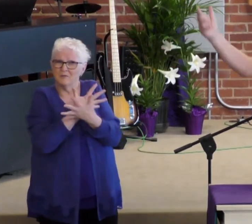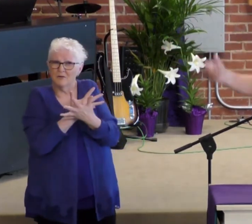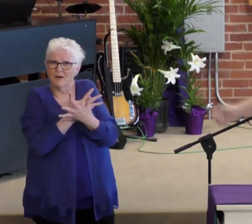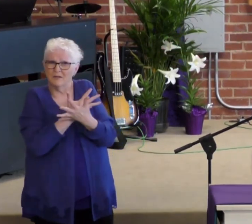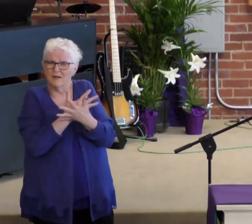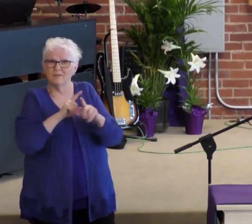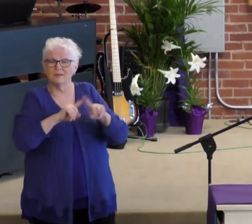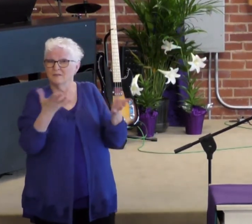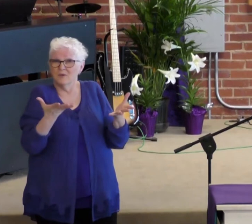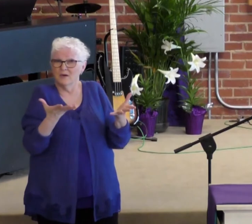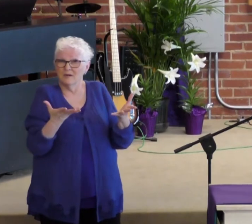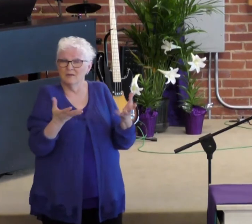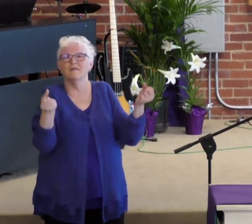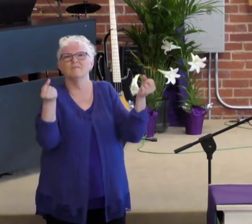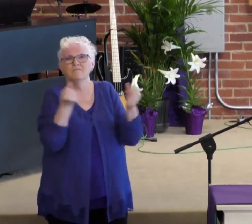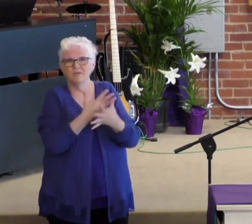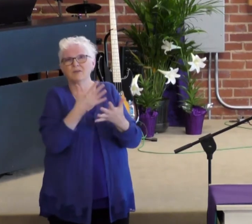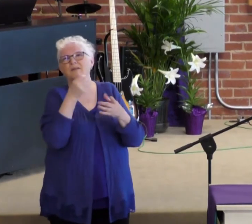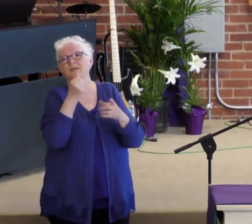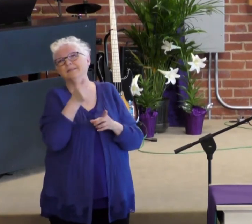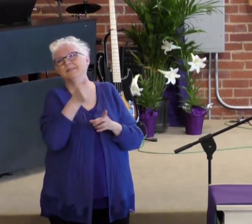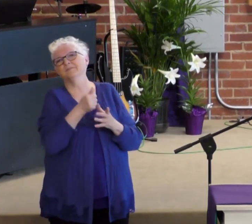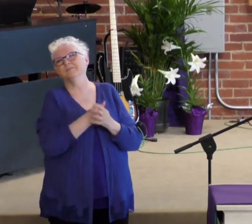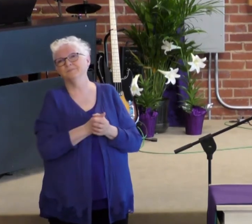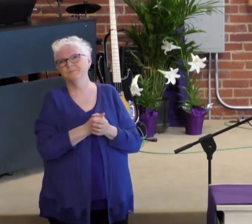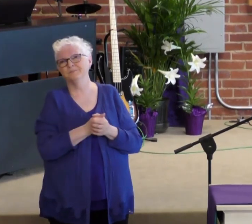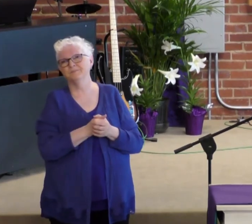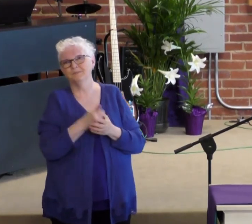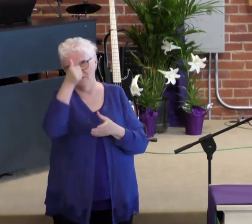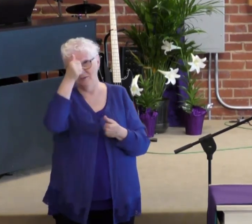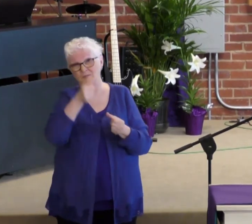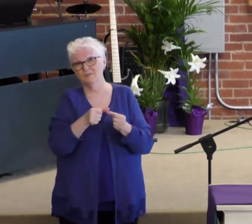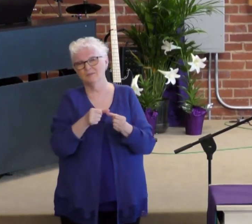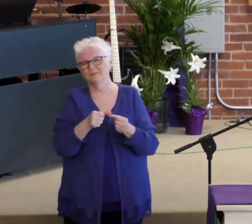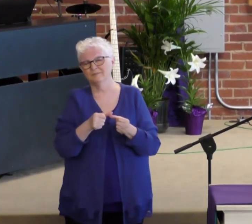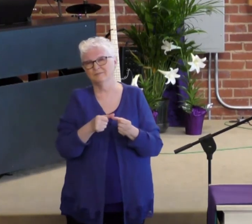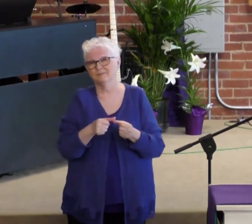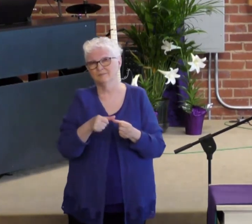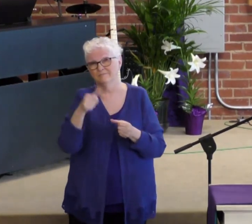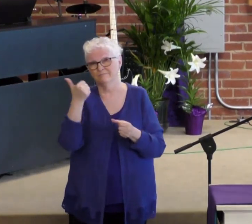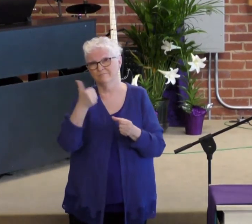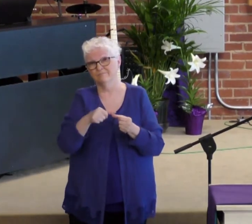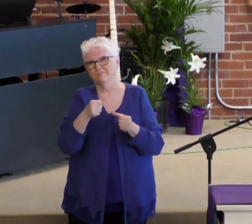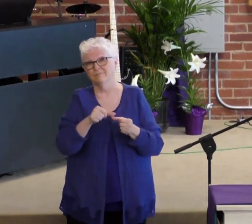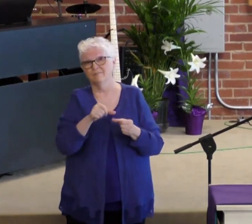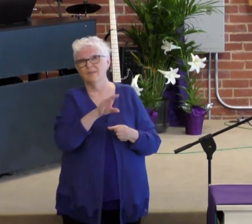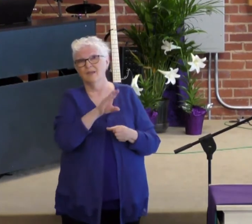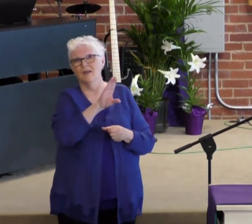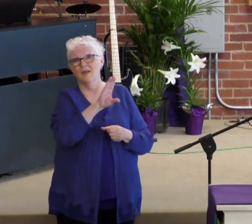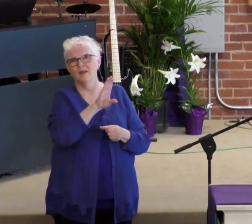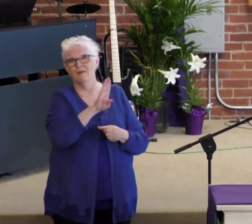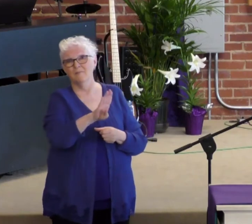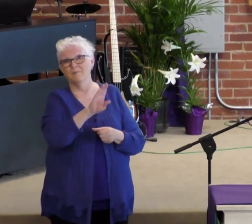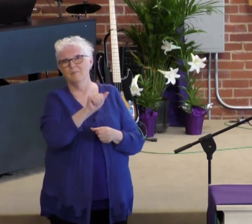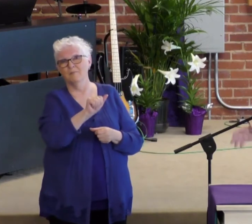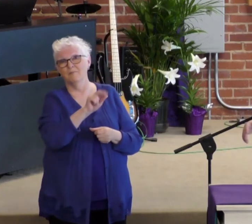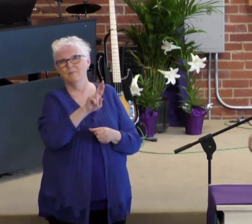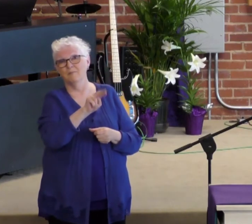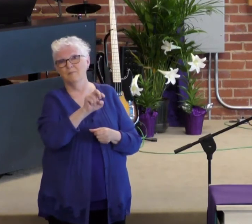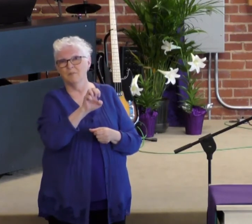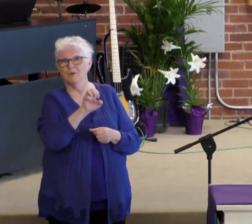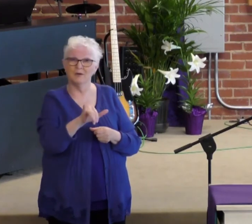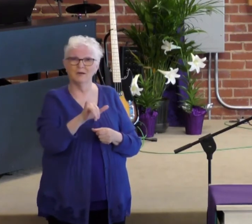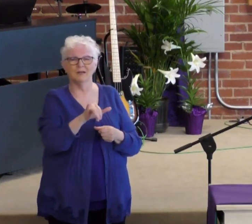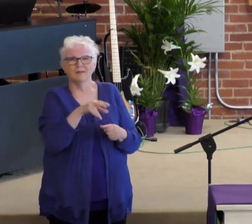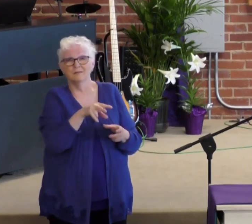you got it, fear itself. Right? You remember that one? And old Barney's shaking and jerking and going all